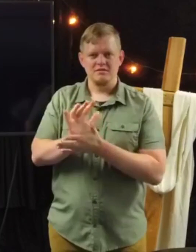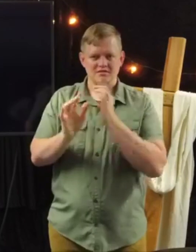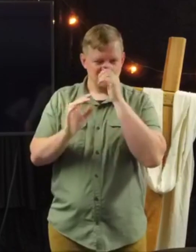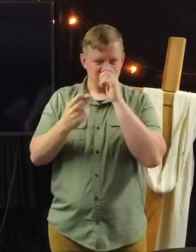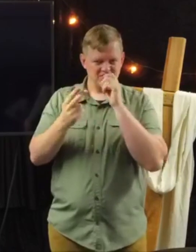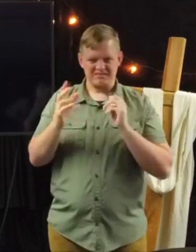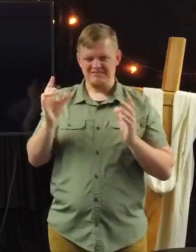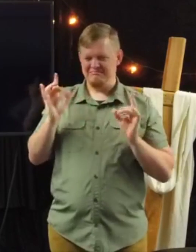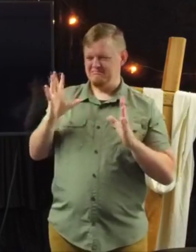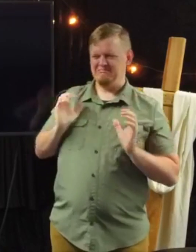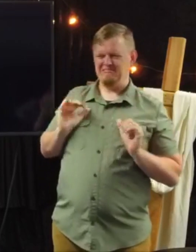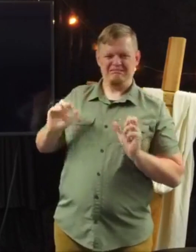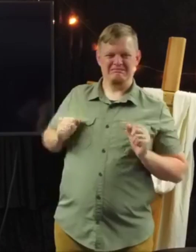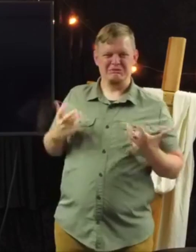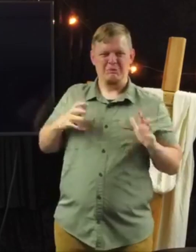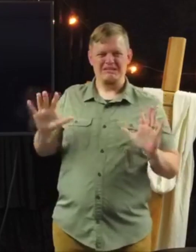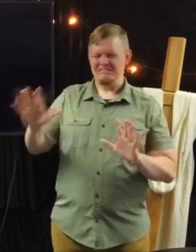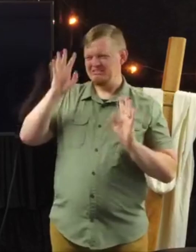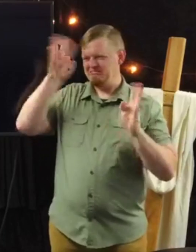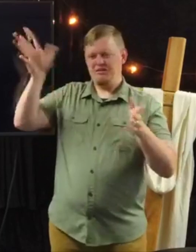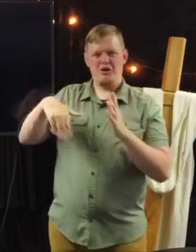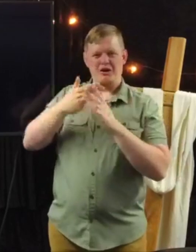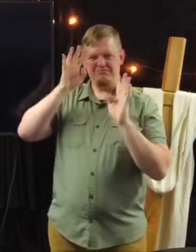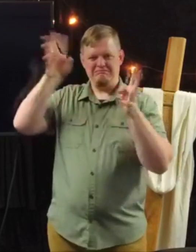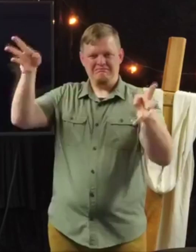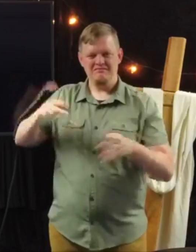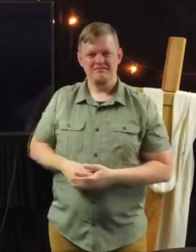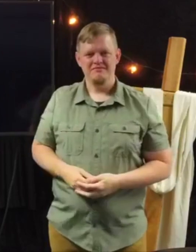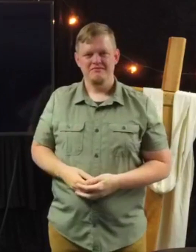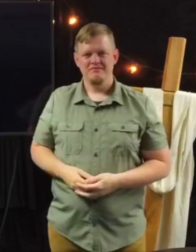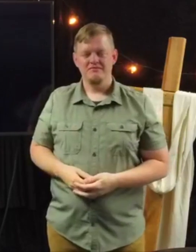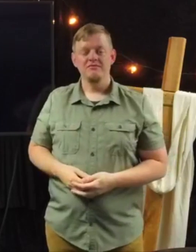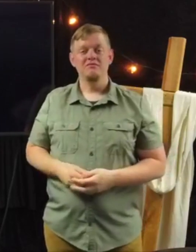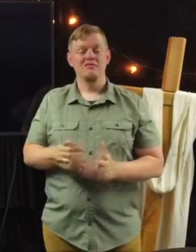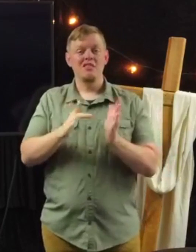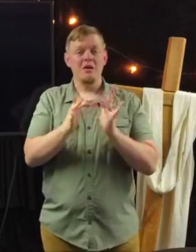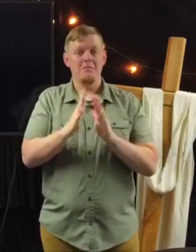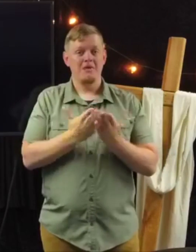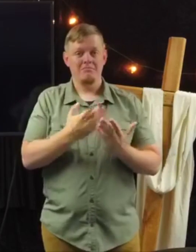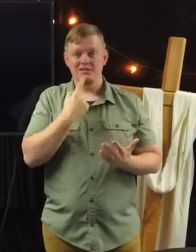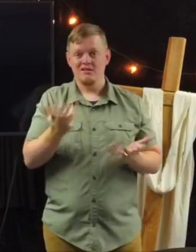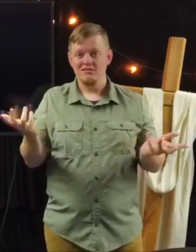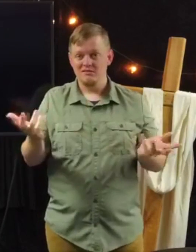horror films, and it's something that we don't want to watch. It's all something that's made up. But the Bible